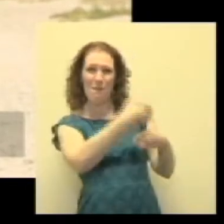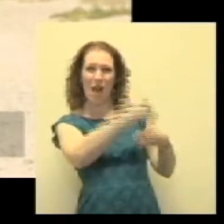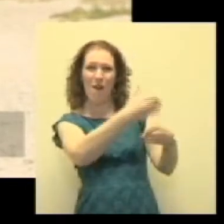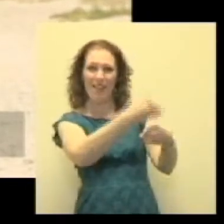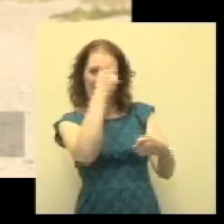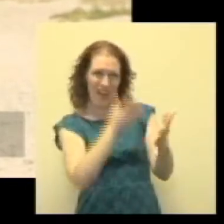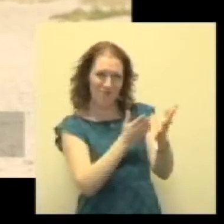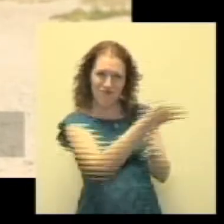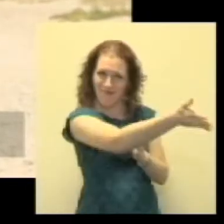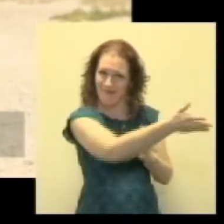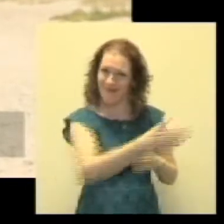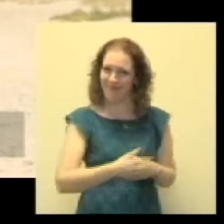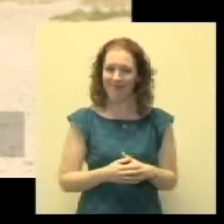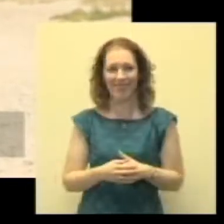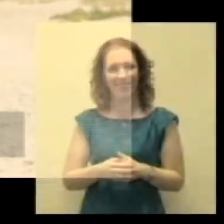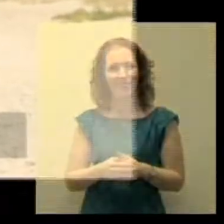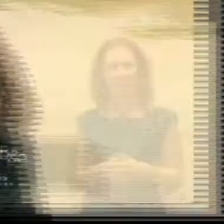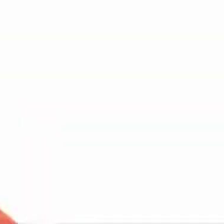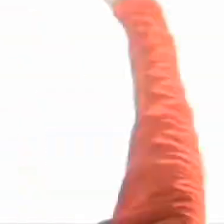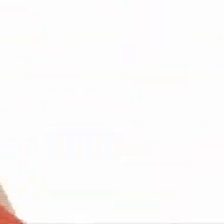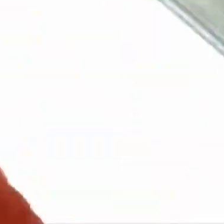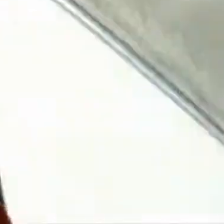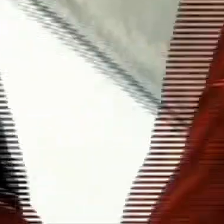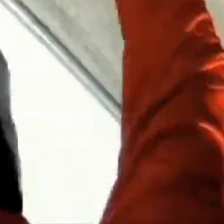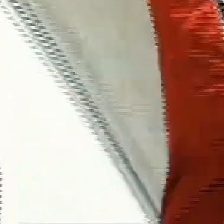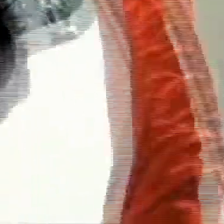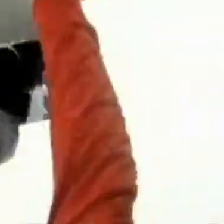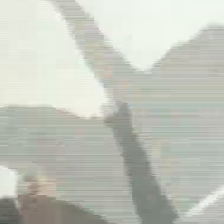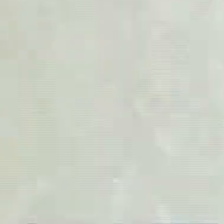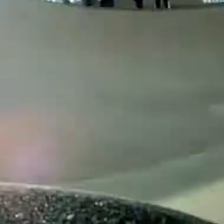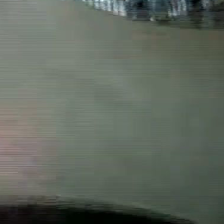be a barrier that can be broken down.